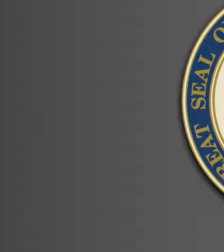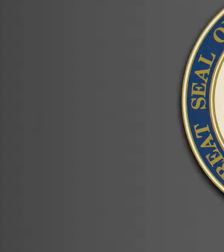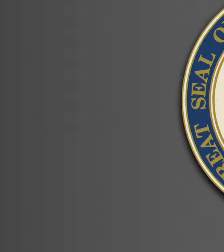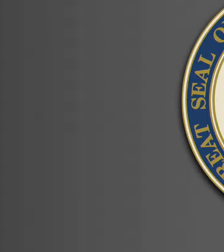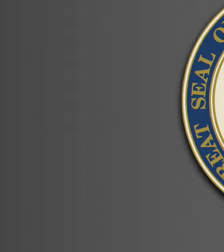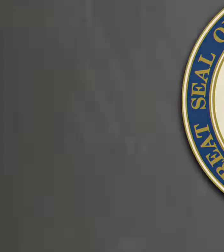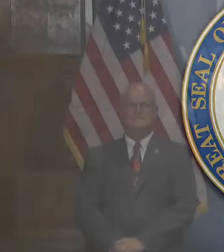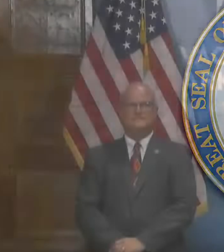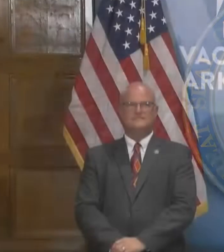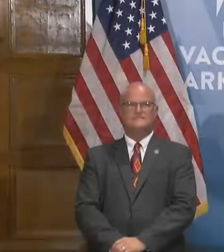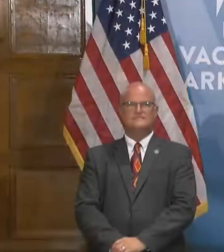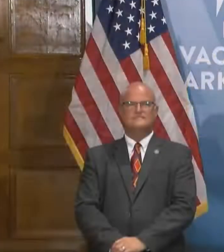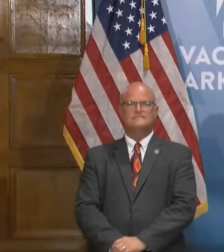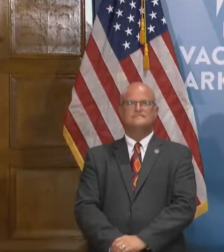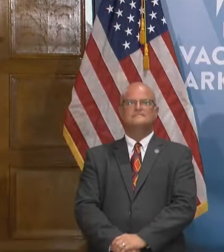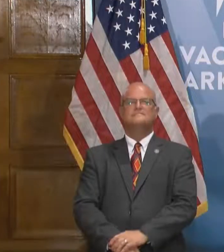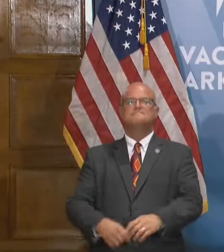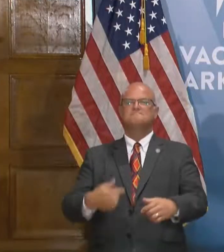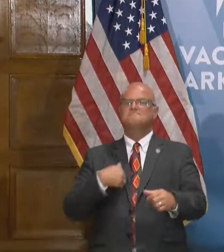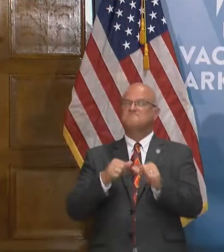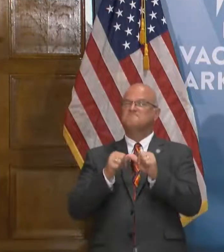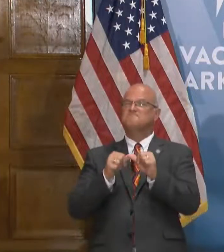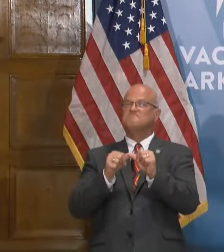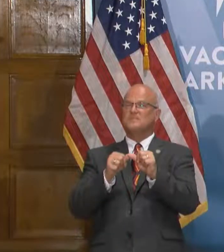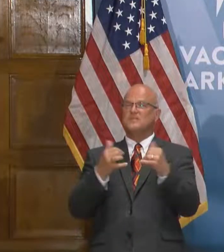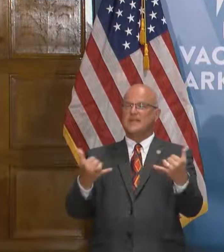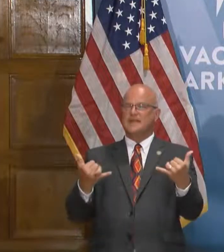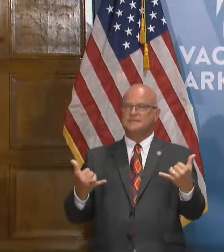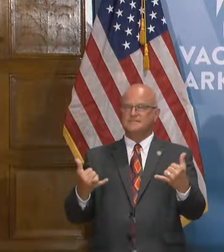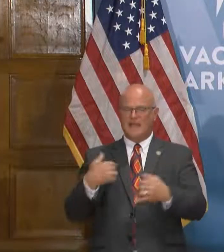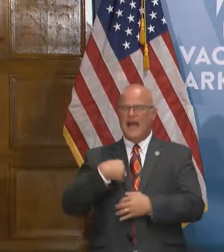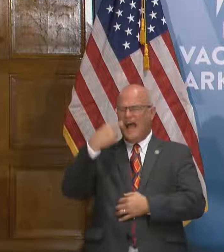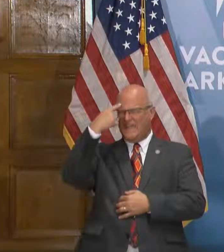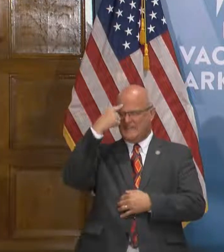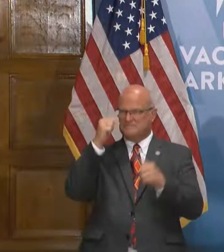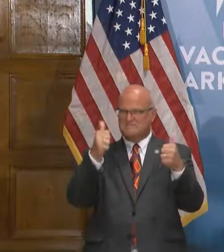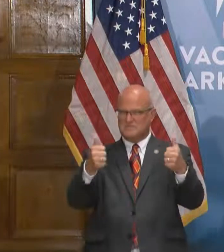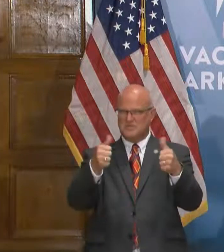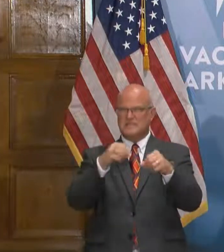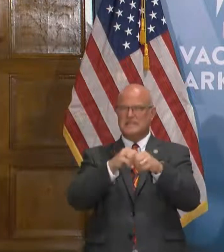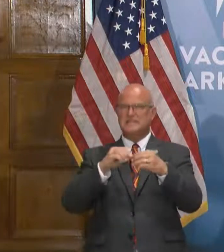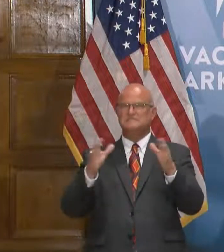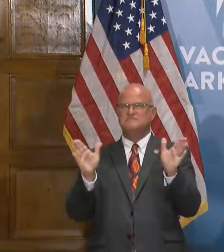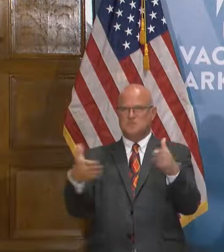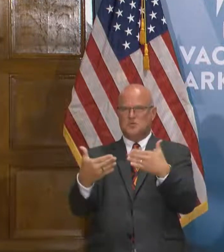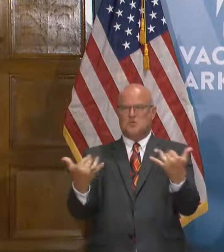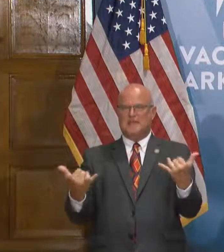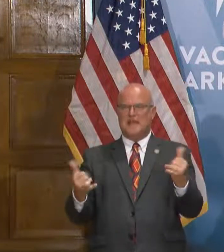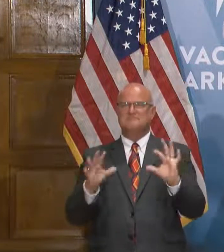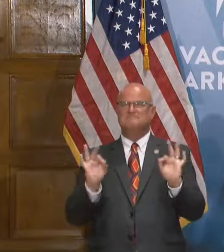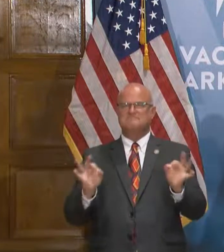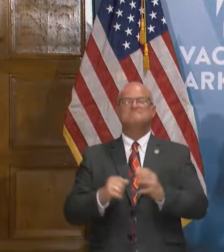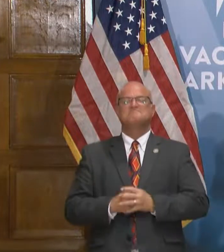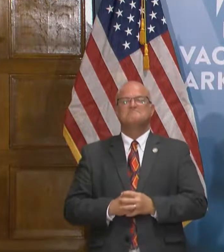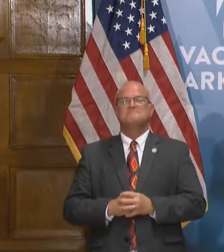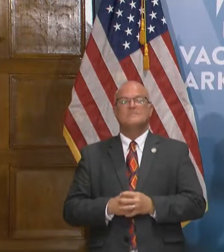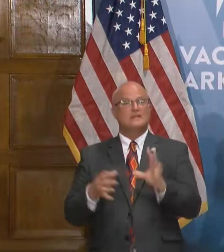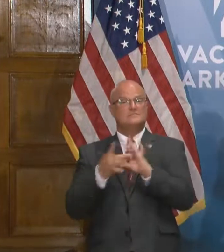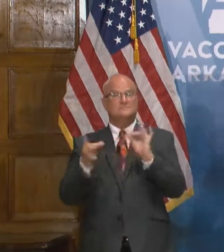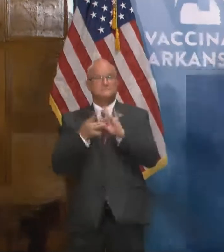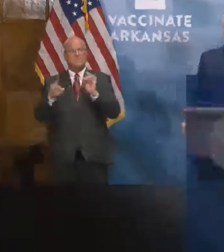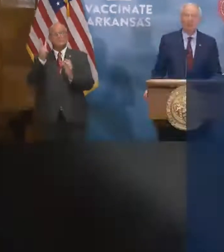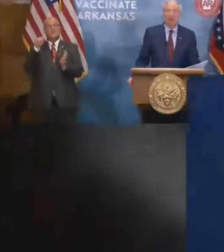All right, let me continue through this, if I might, at this time. I think we're good. As I mentioned, we